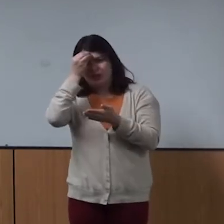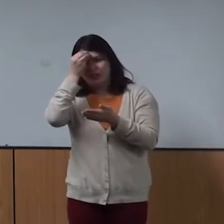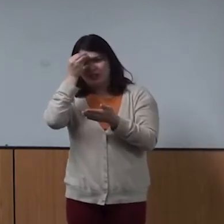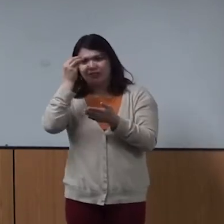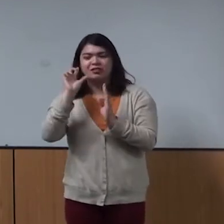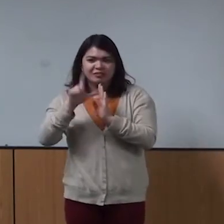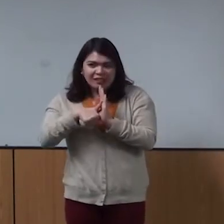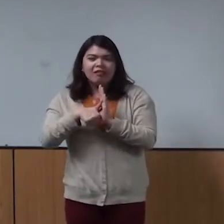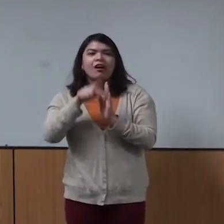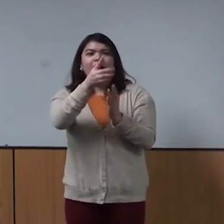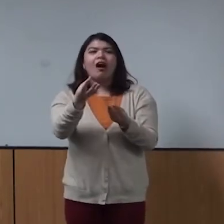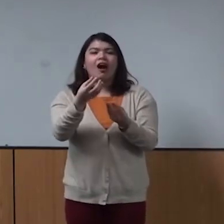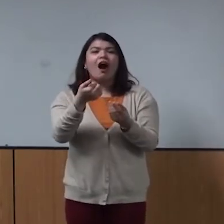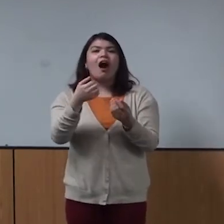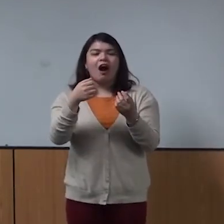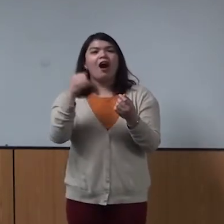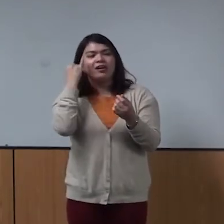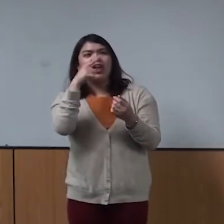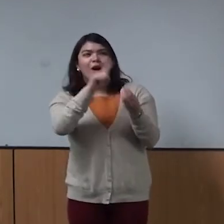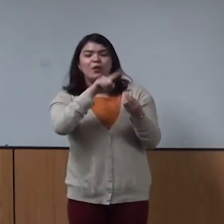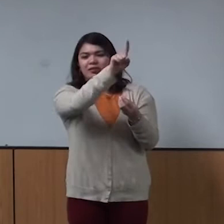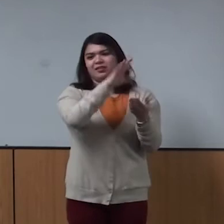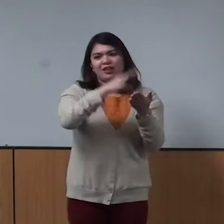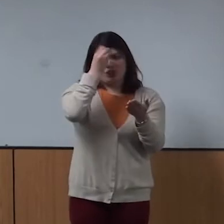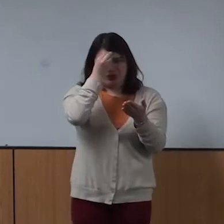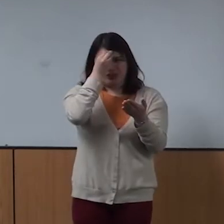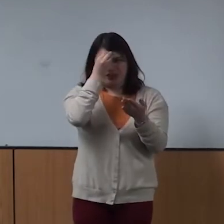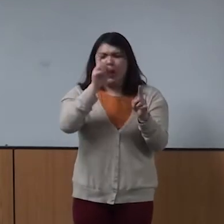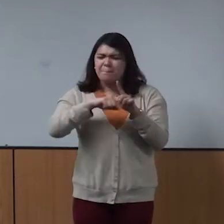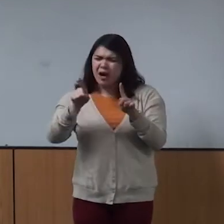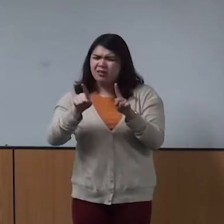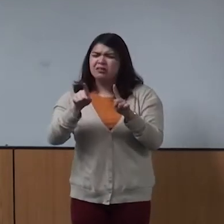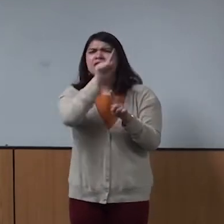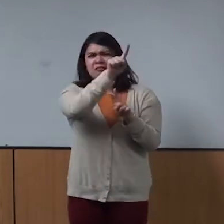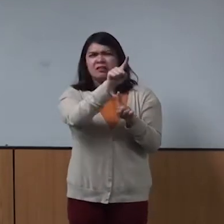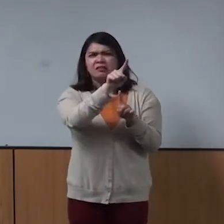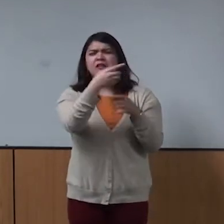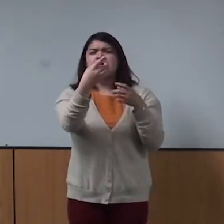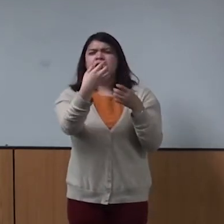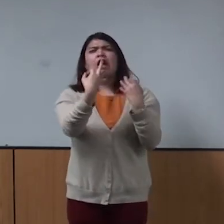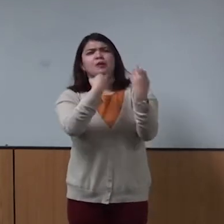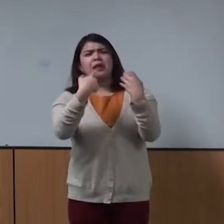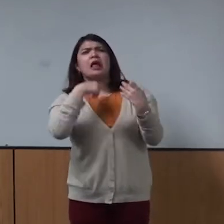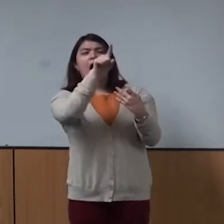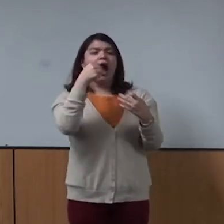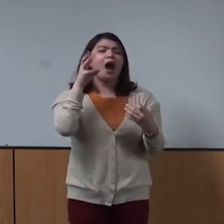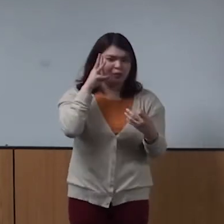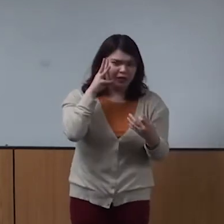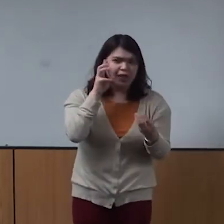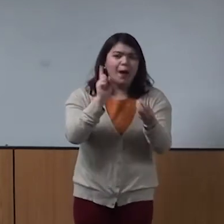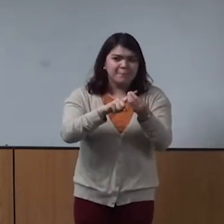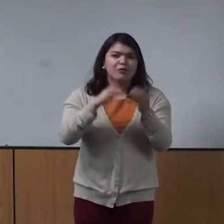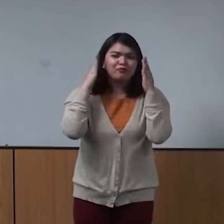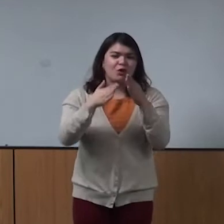it will give us different pictures on that, but we know that what is being described in the picture is